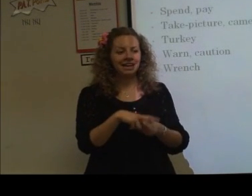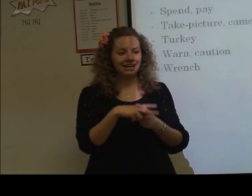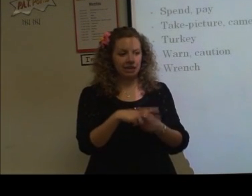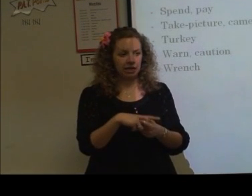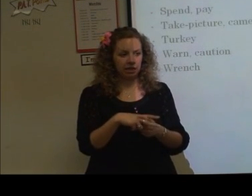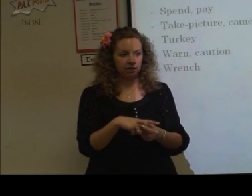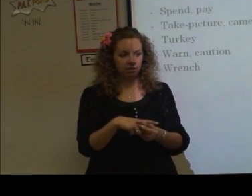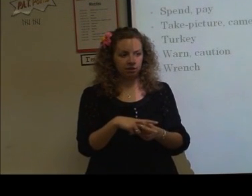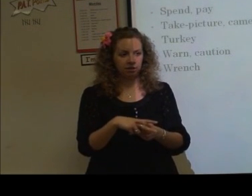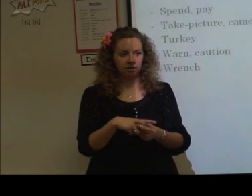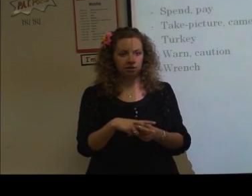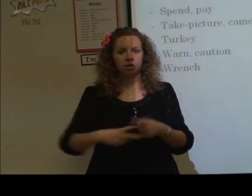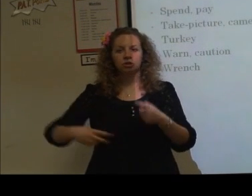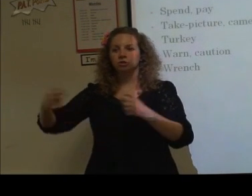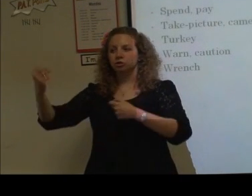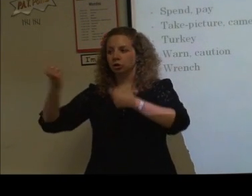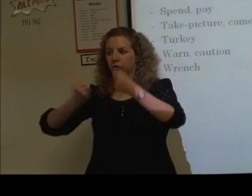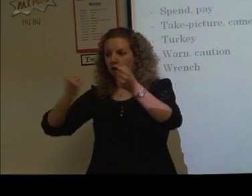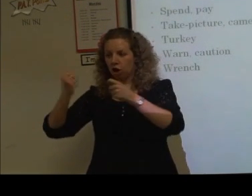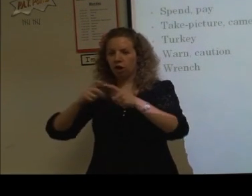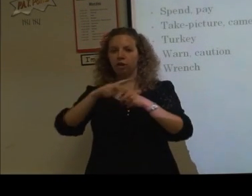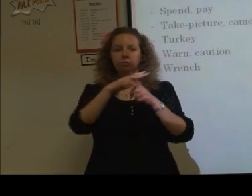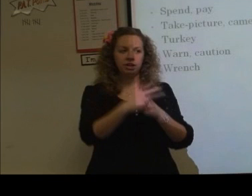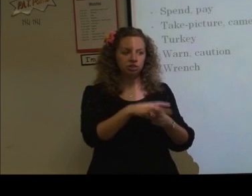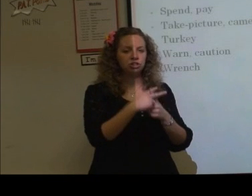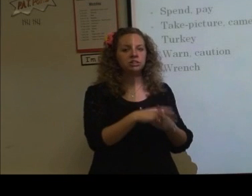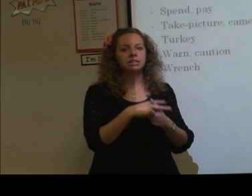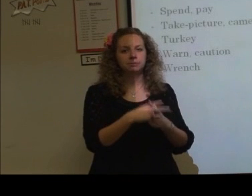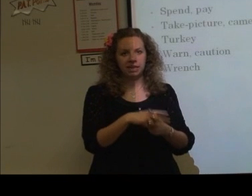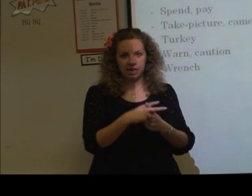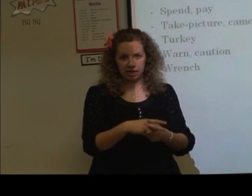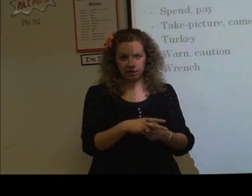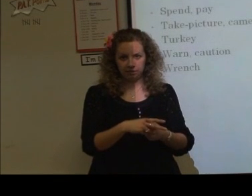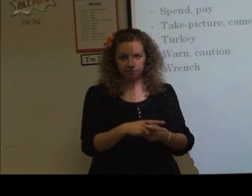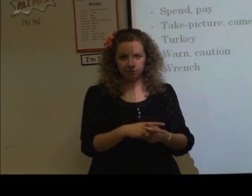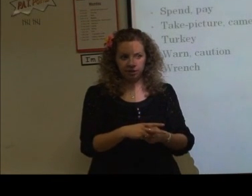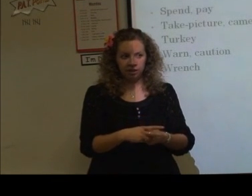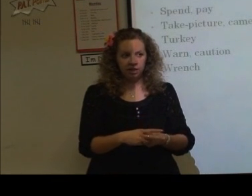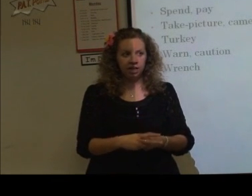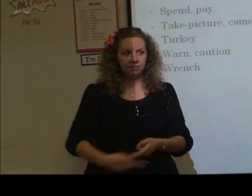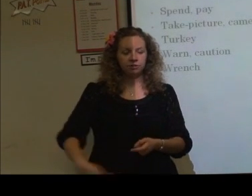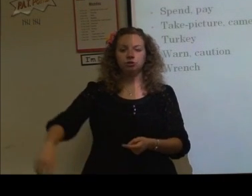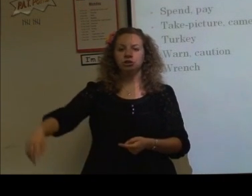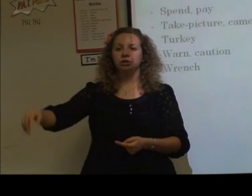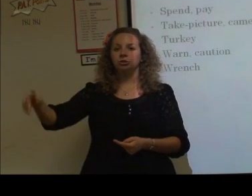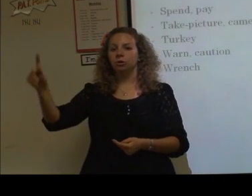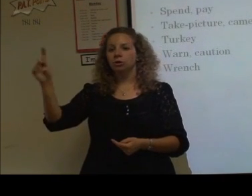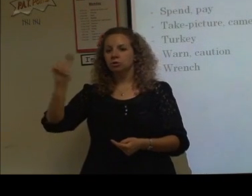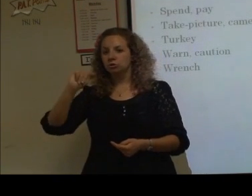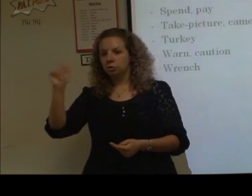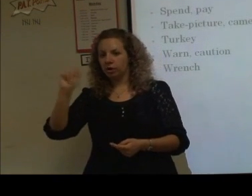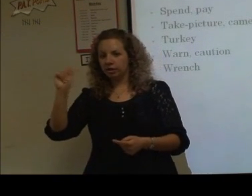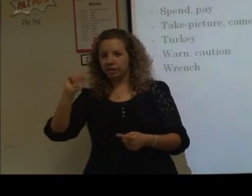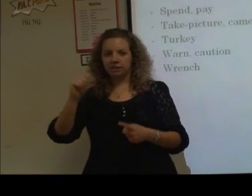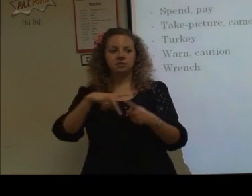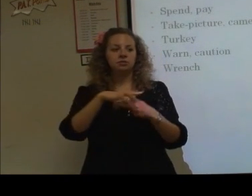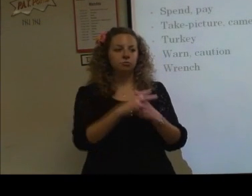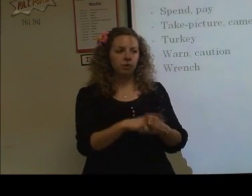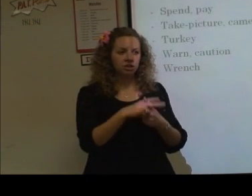mechanic. So car wrench is mechanic. If you do toilet